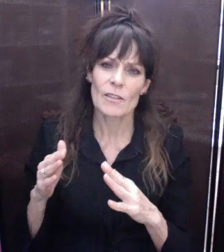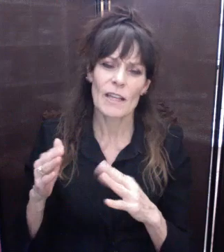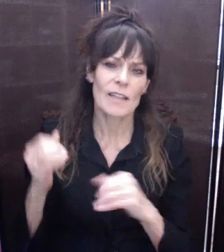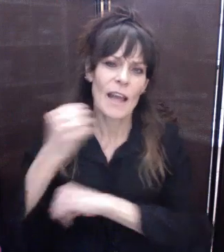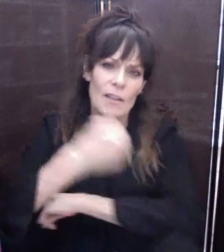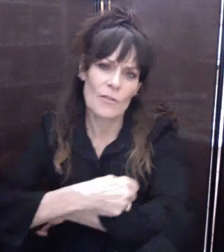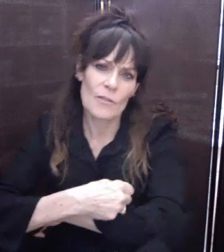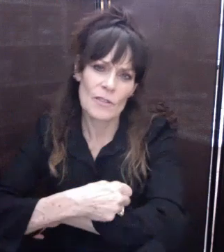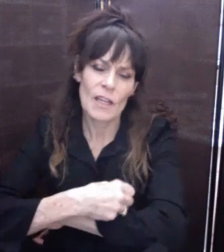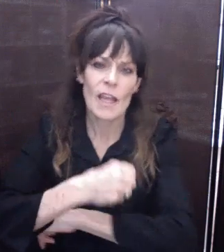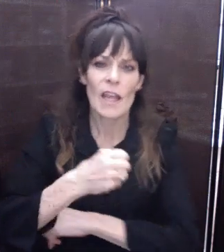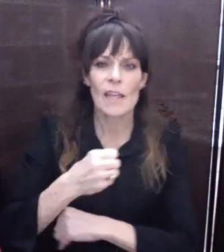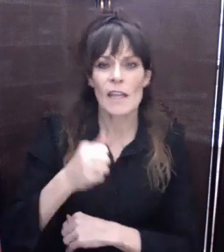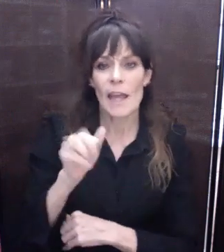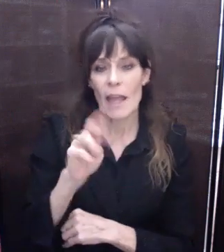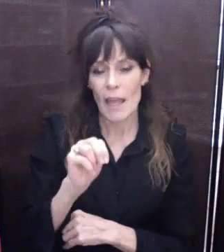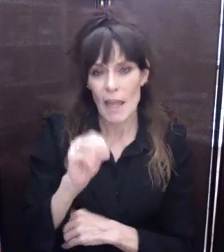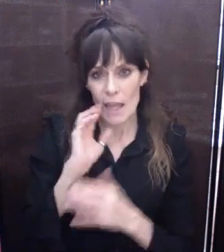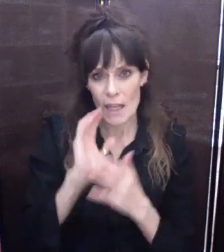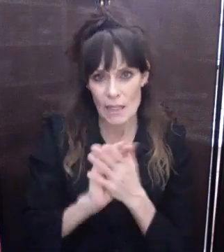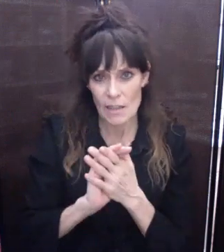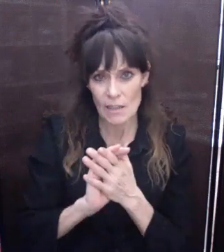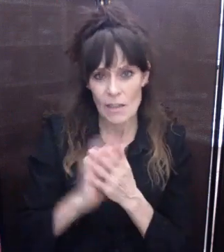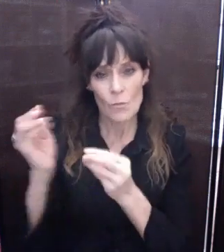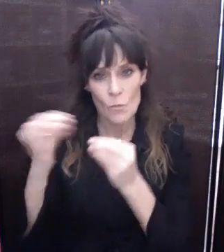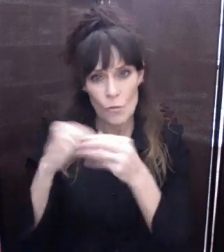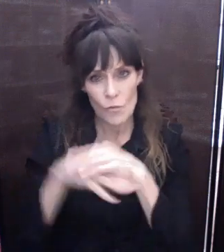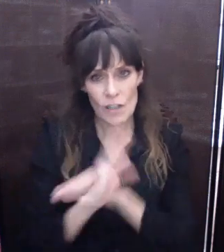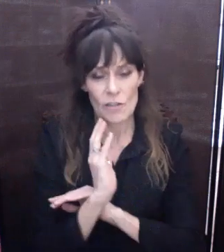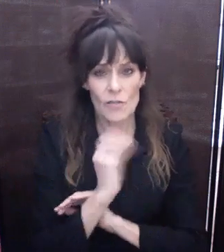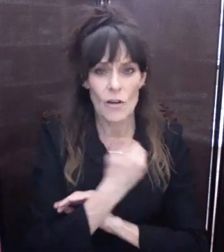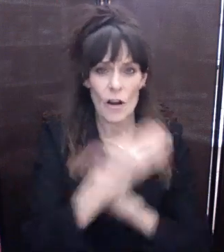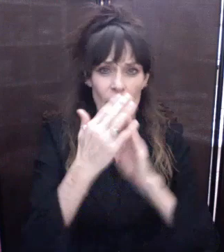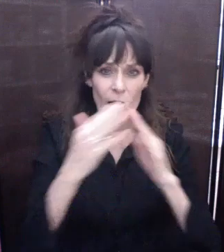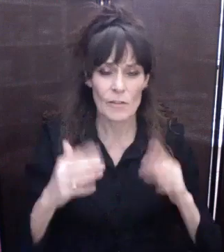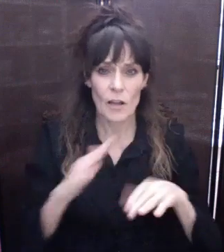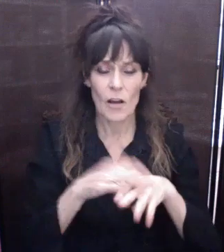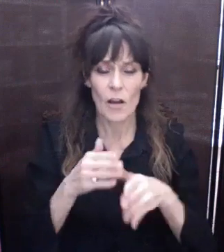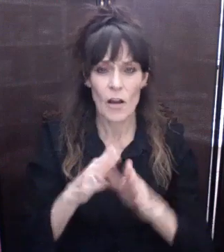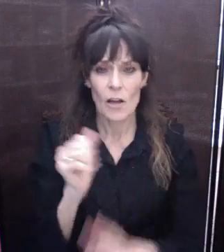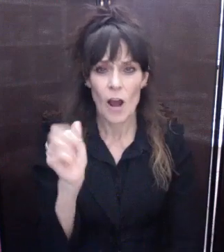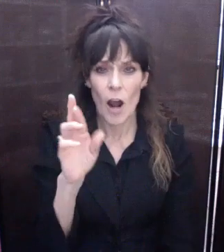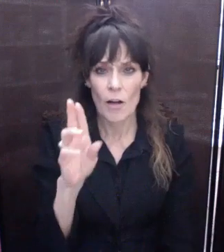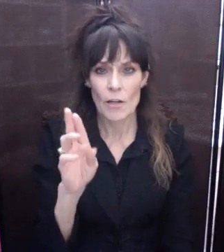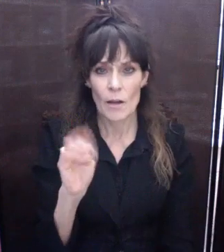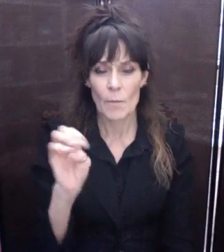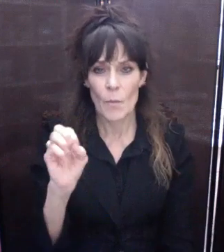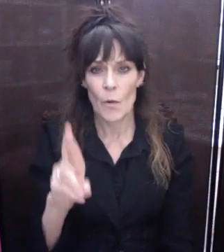Ann invites them and their kids to move into their house on Ardmore Street. So we have Eddie and his family, Bill,